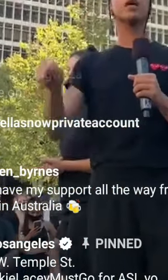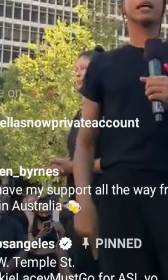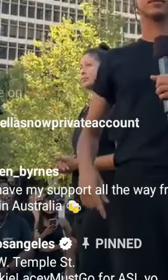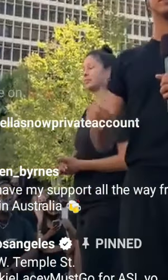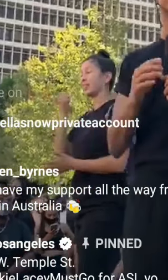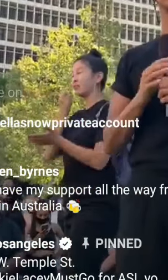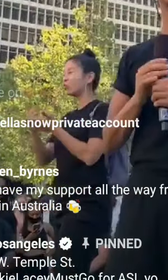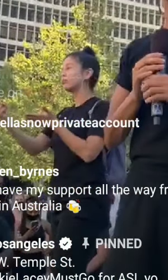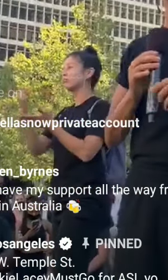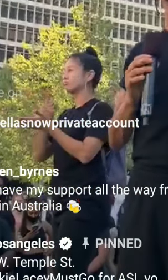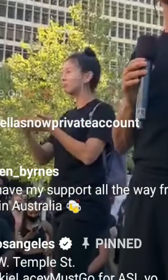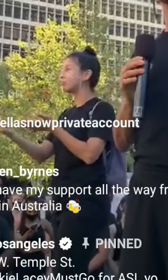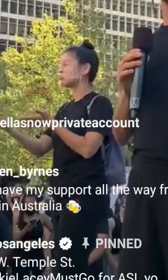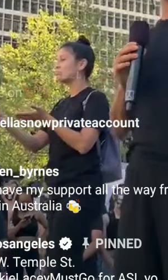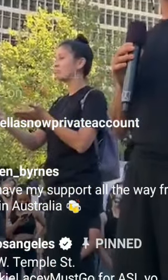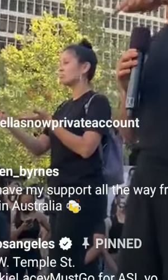You see,